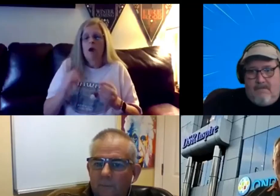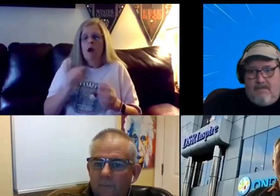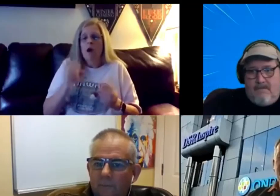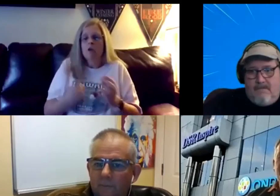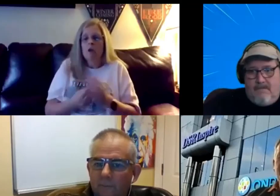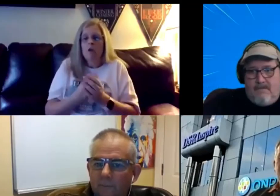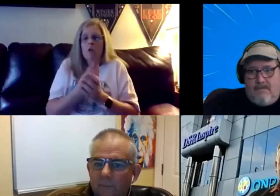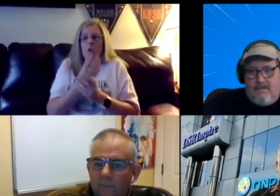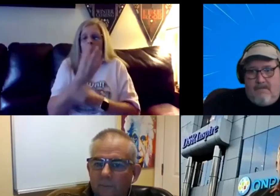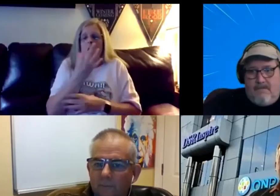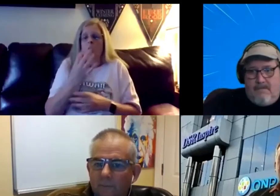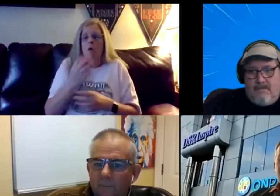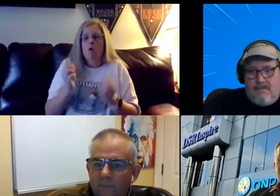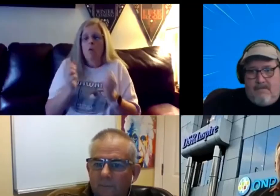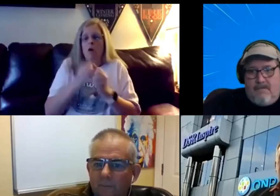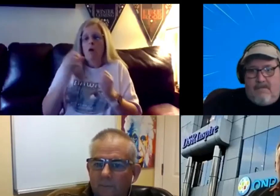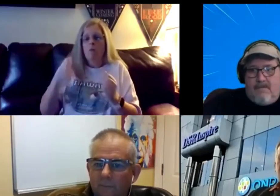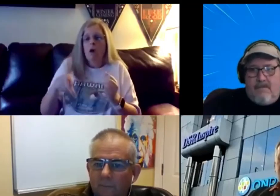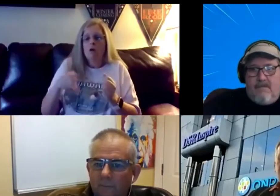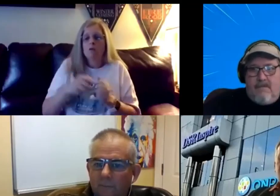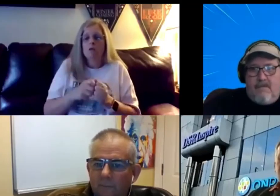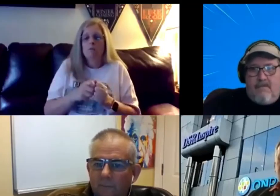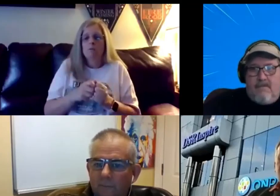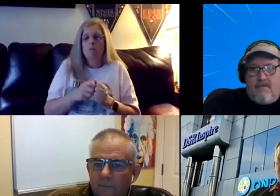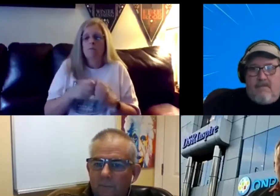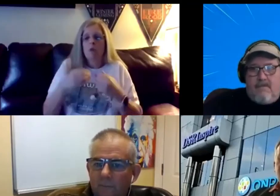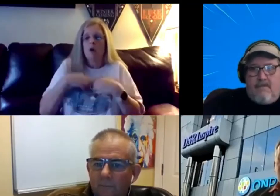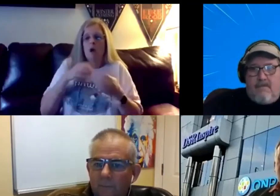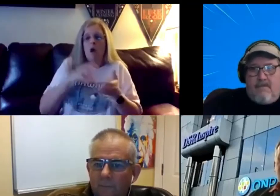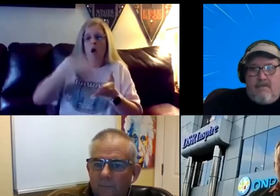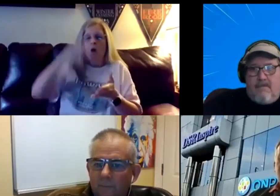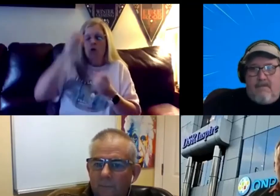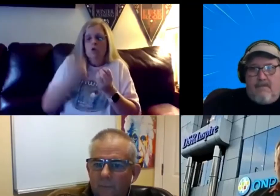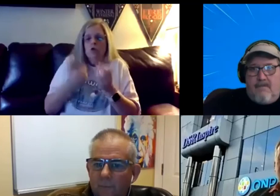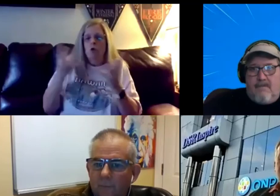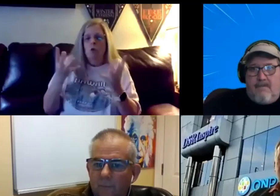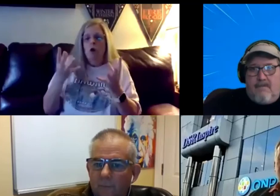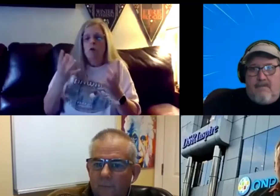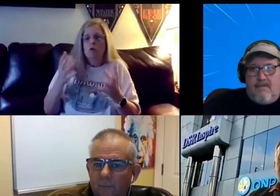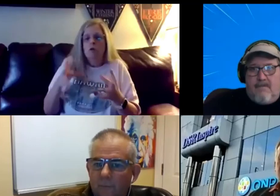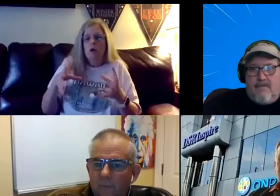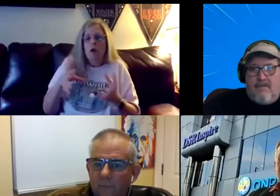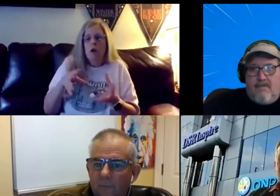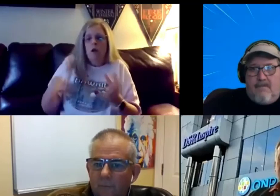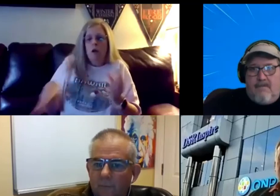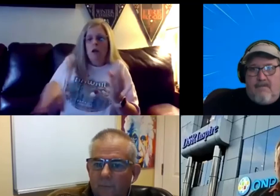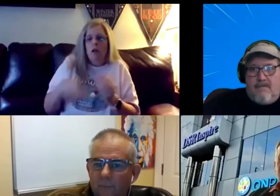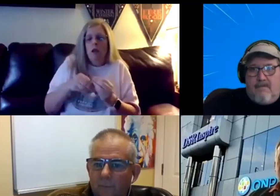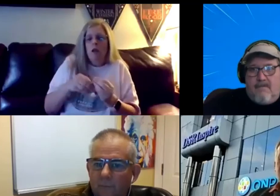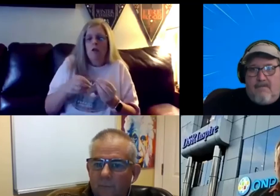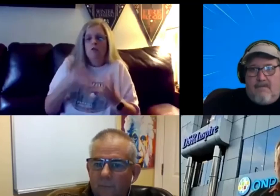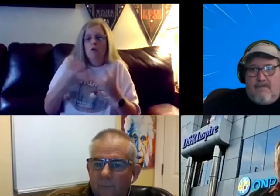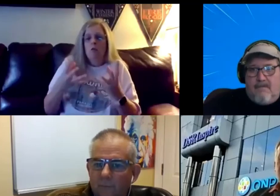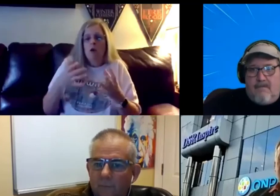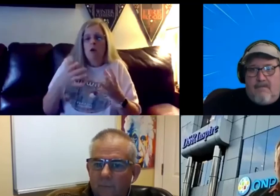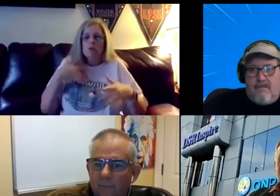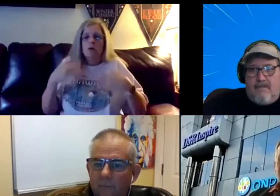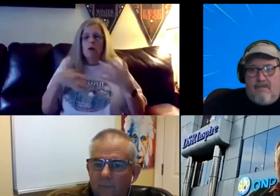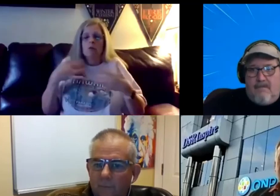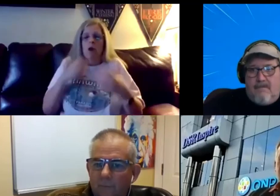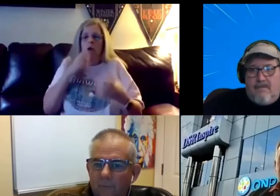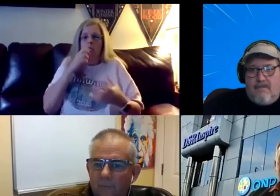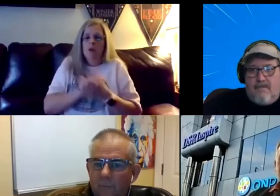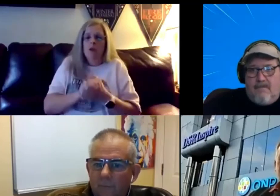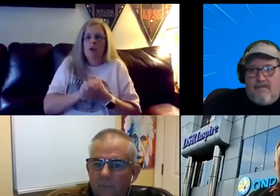with Onpassive, have learned so much, gained so much knowledge, and gained so much excitement and belief